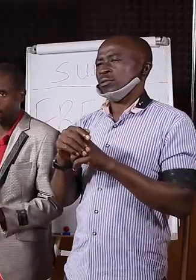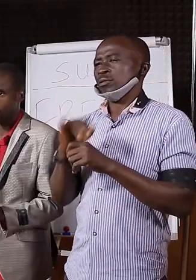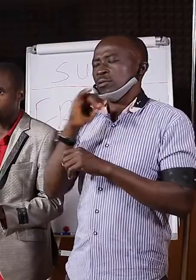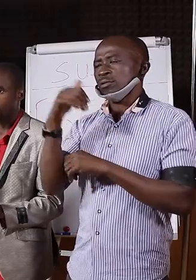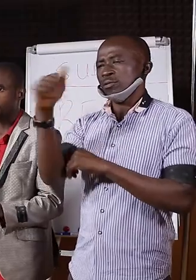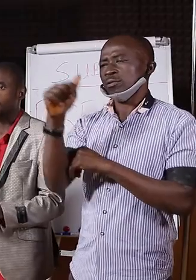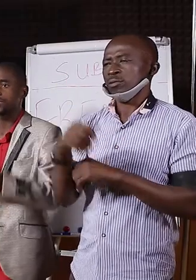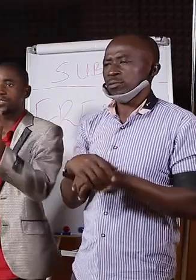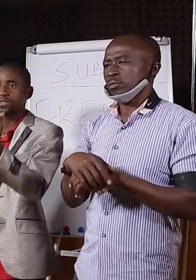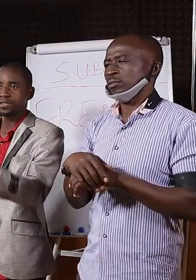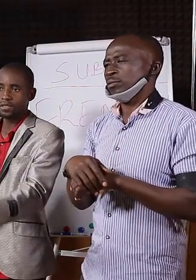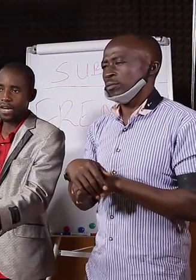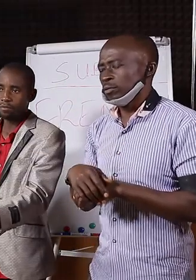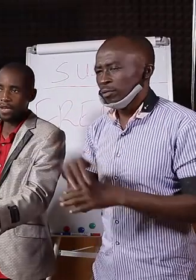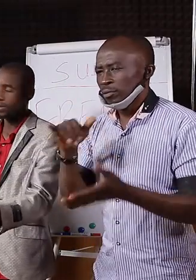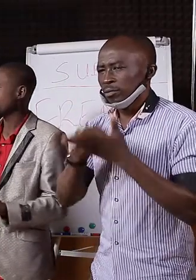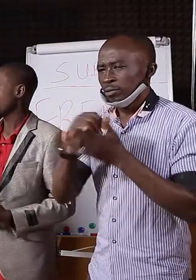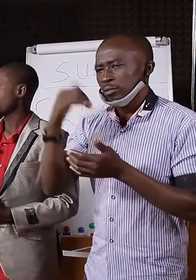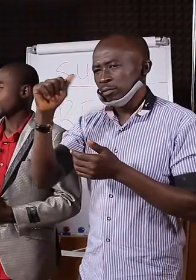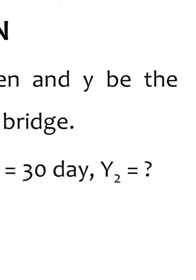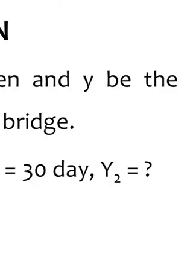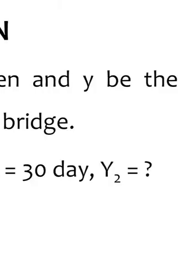is 10, that is 10 men,